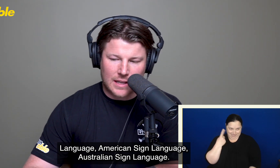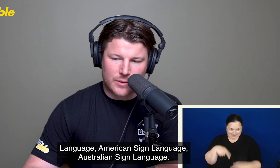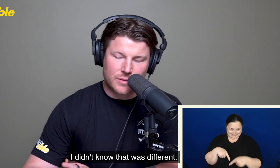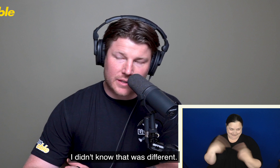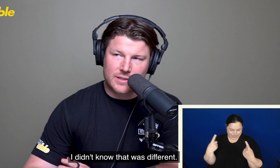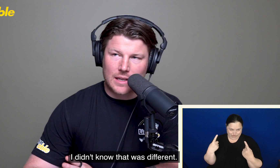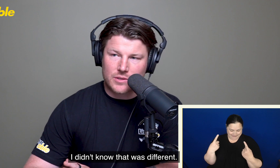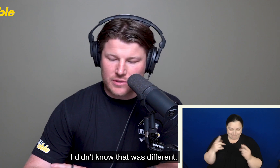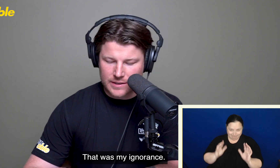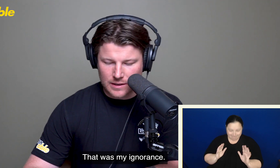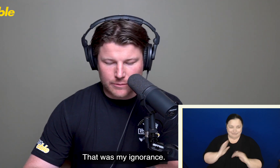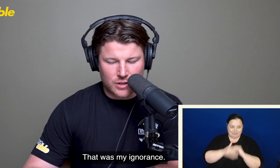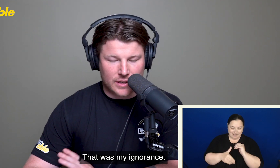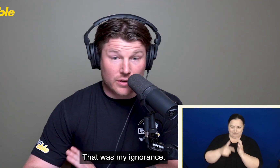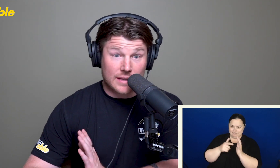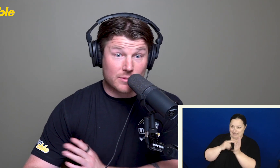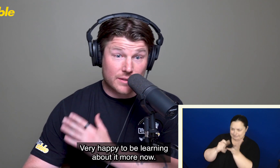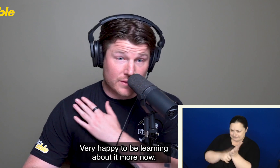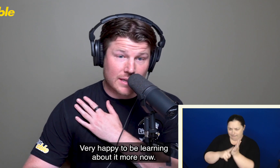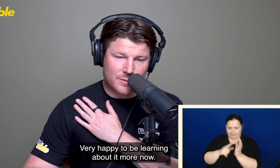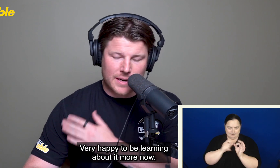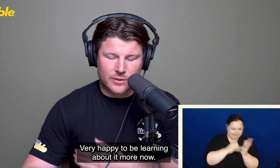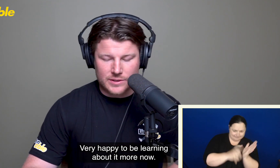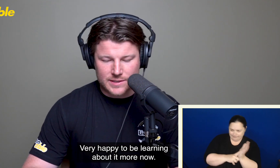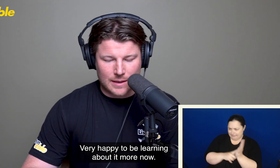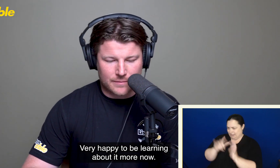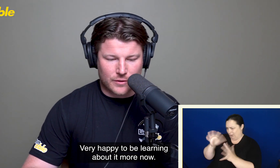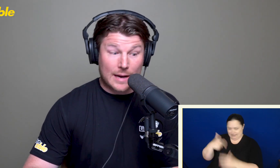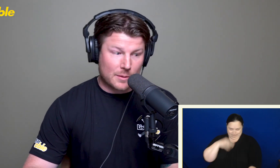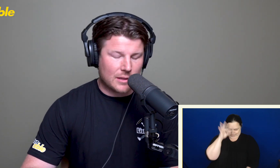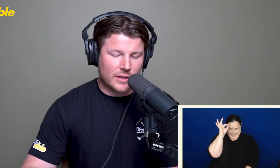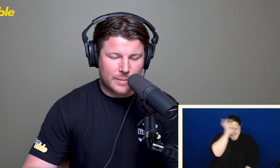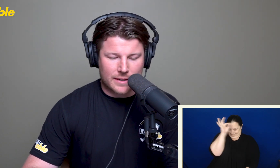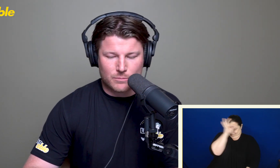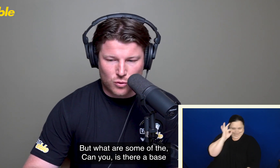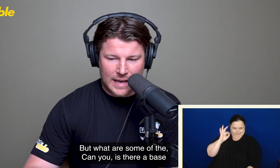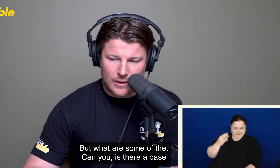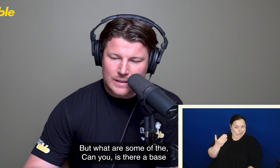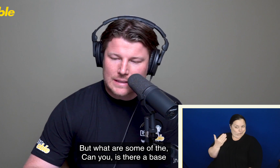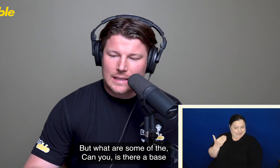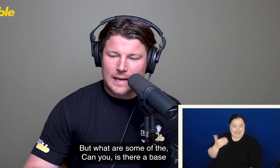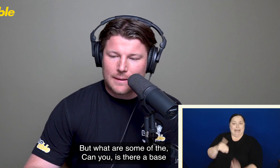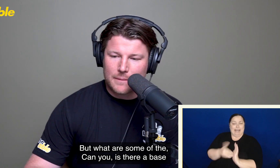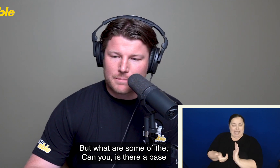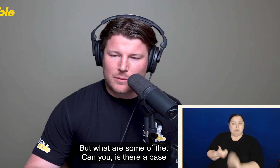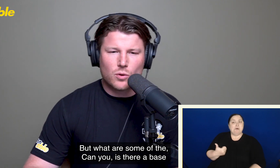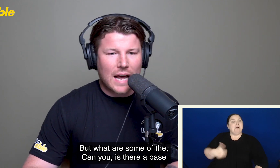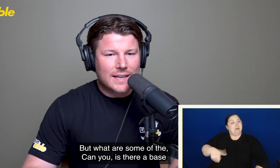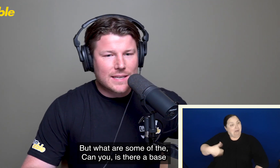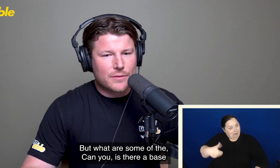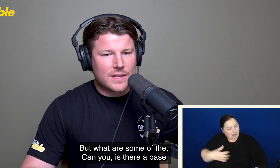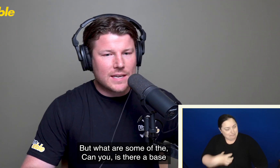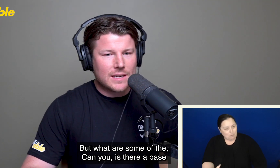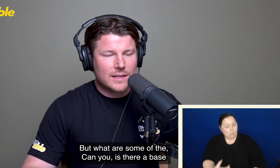Sign Language, American Sign Language, Australian Sign Language. I didn't know that was different. That was my ignorance. I'm very happy to be learning about it more now. But what